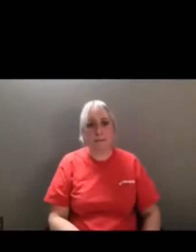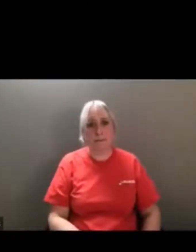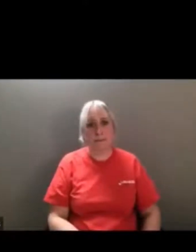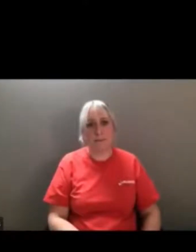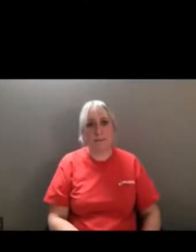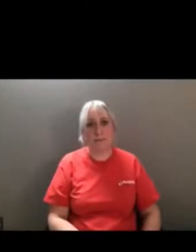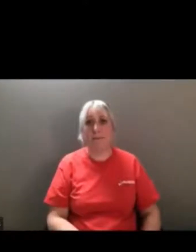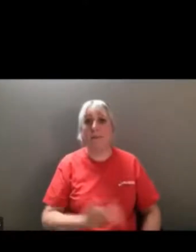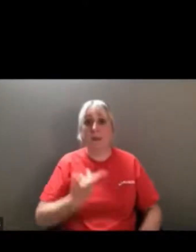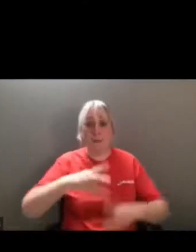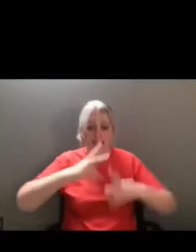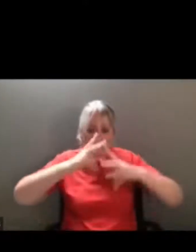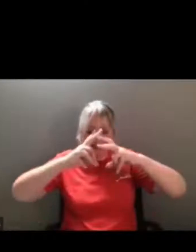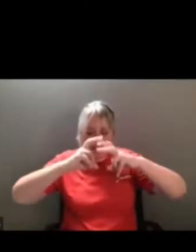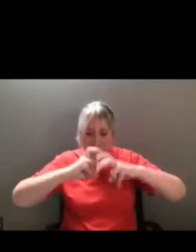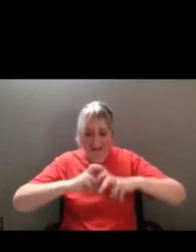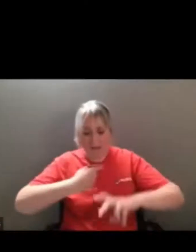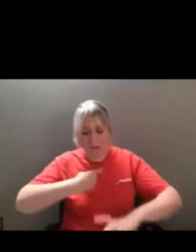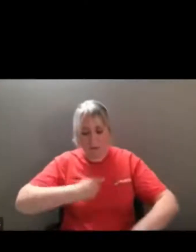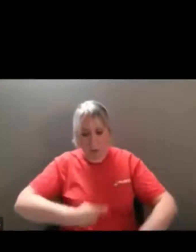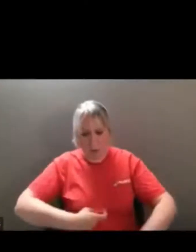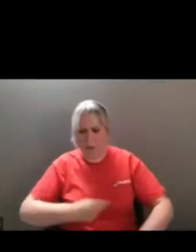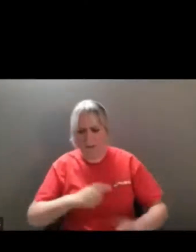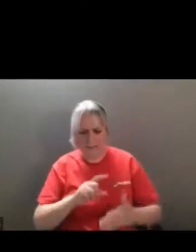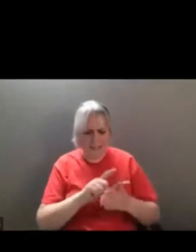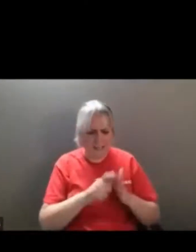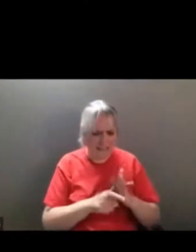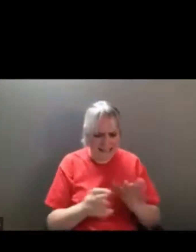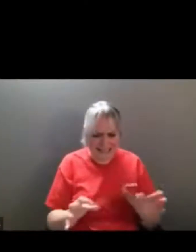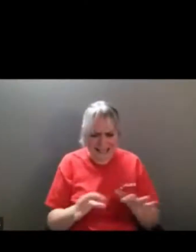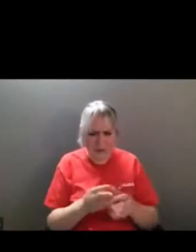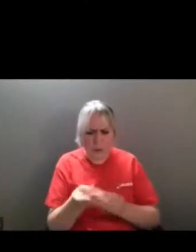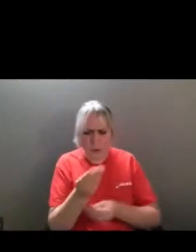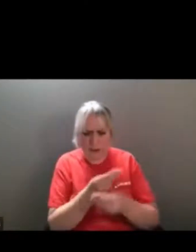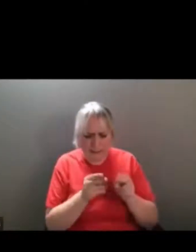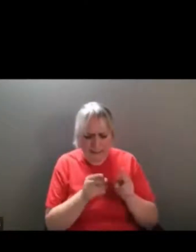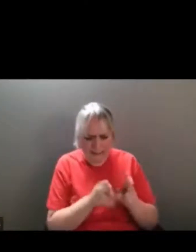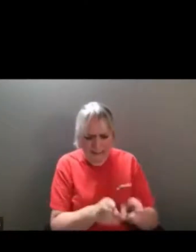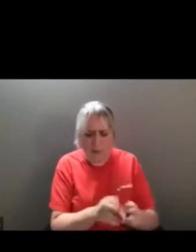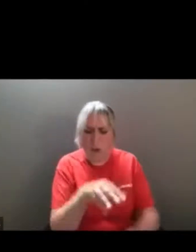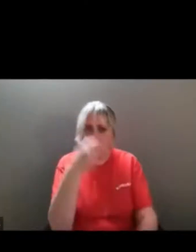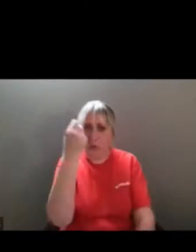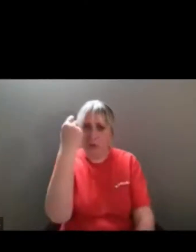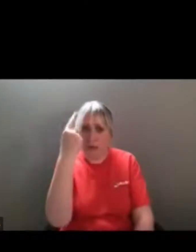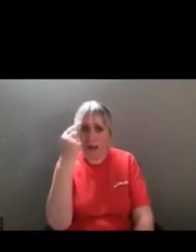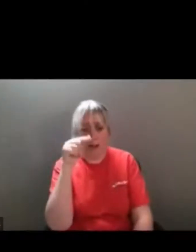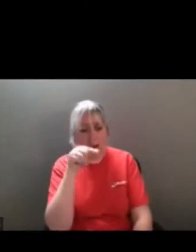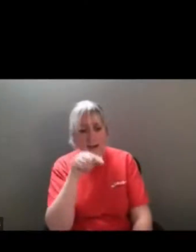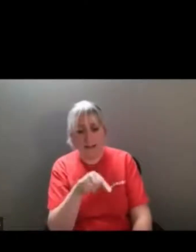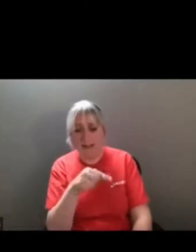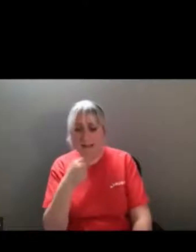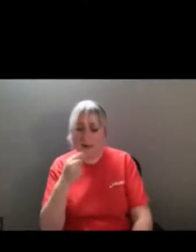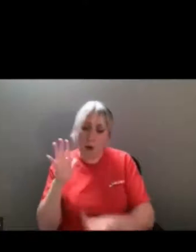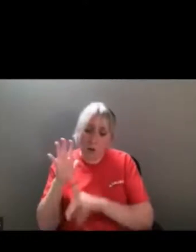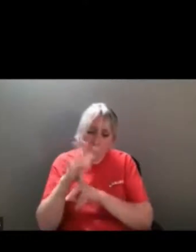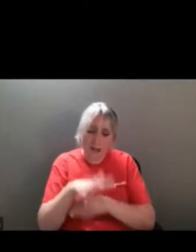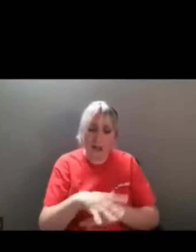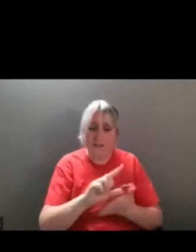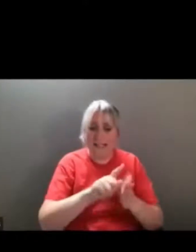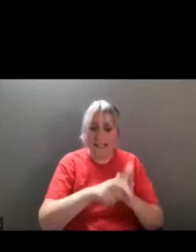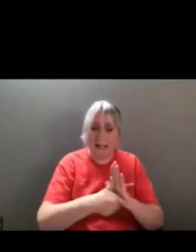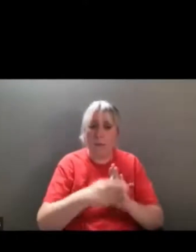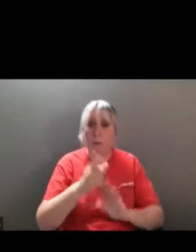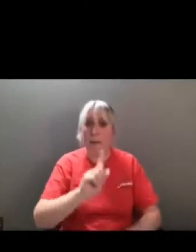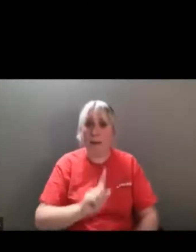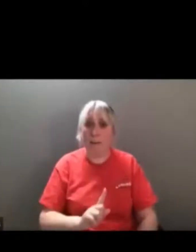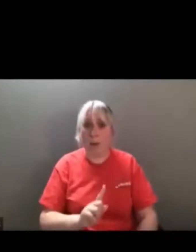Analysis of the role that disability plays within capitalism leads to an understanding that full liberation from oppression for disabled people cannot be achieved